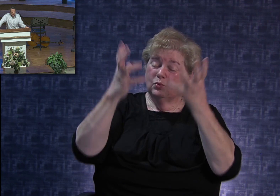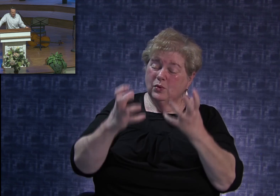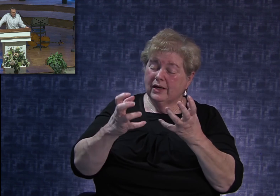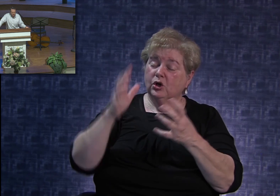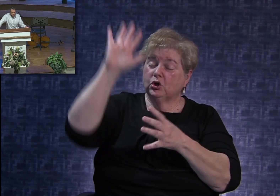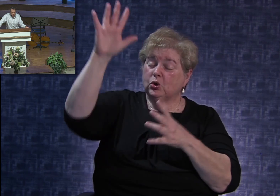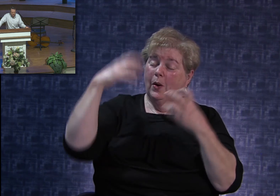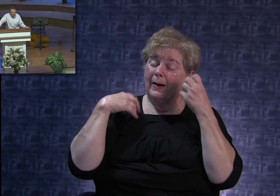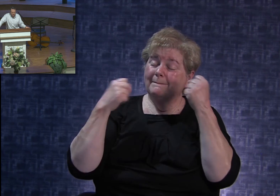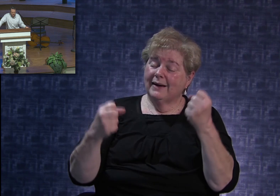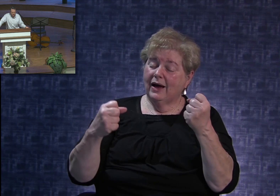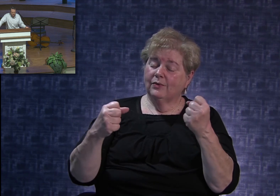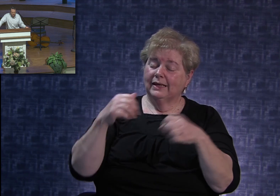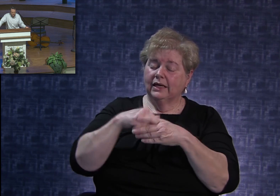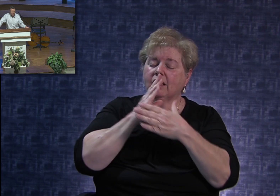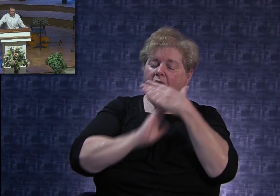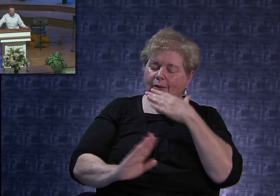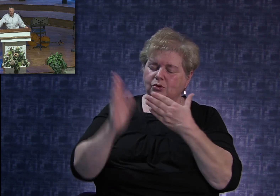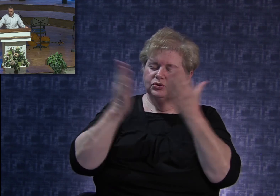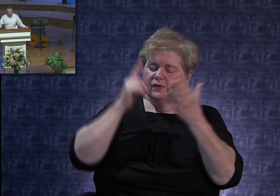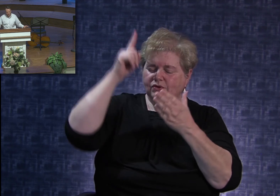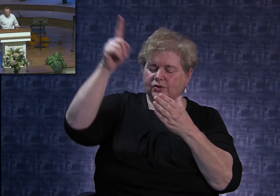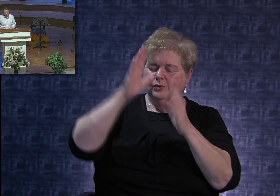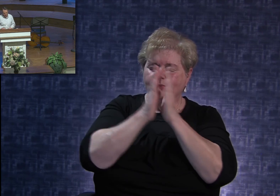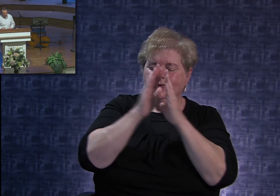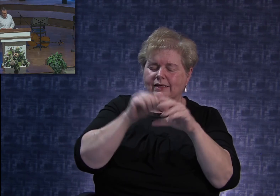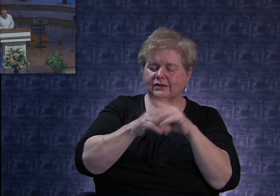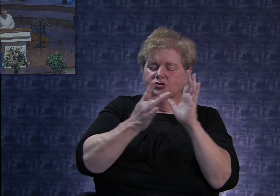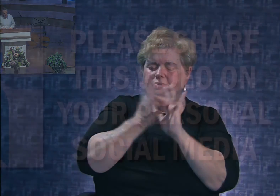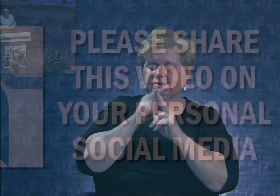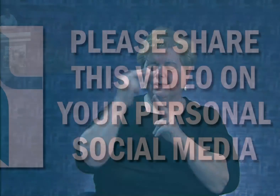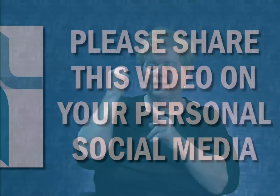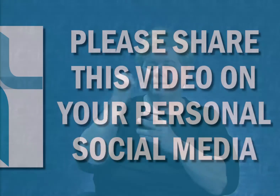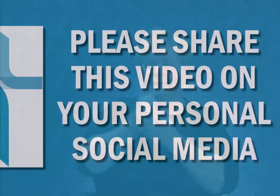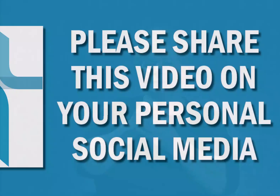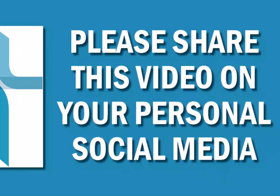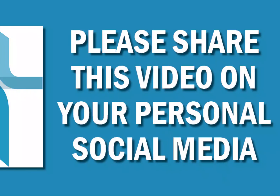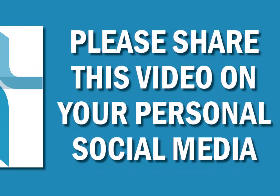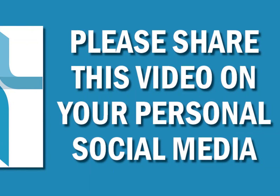in absolute humble service for you. And we pray this in Jesus' name. Amen.